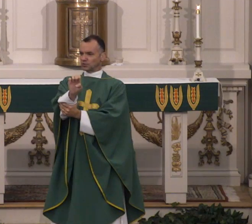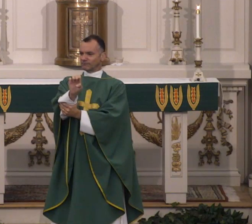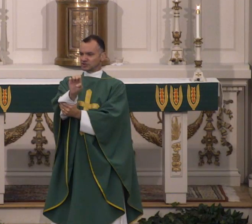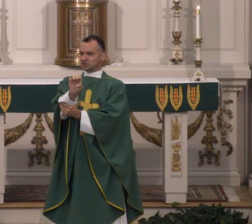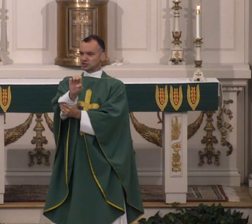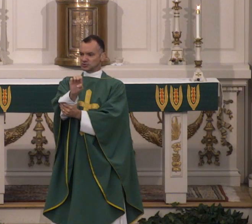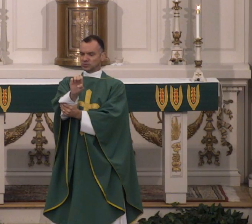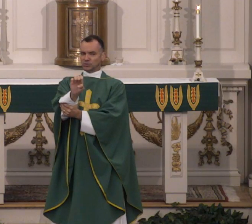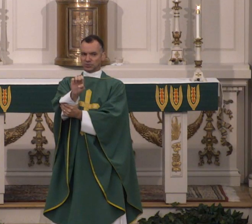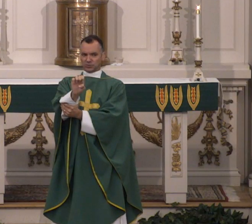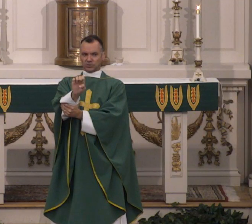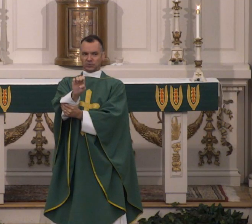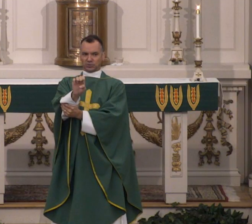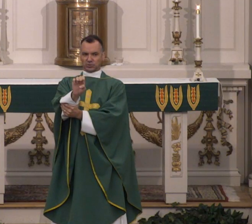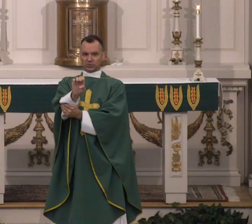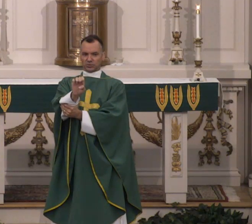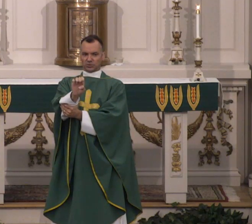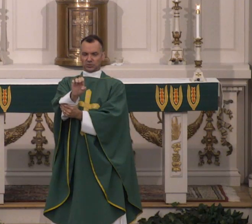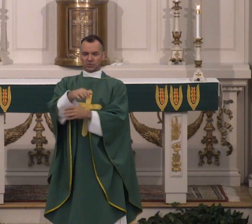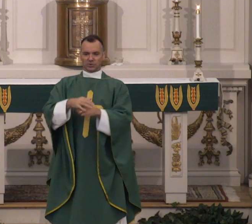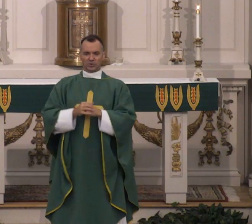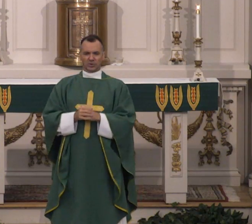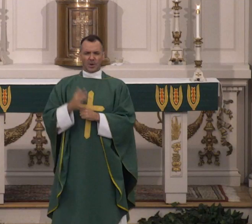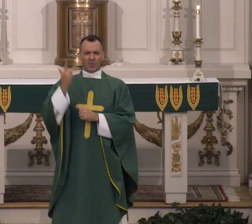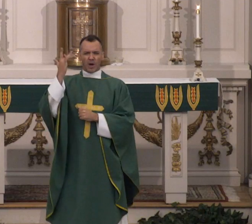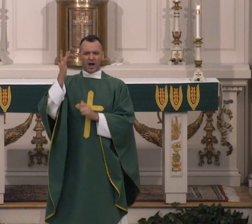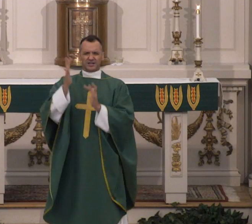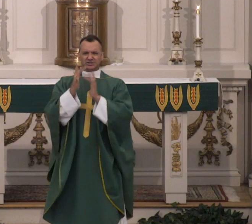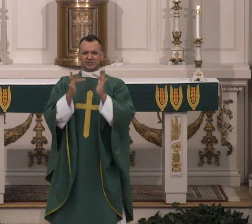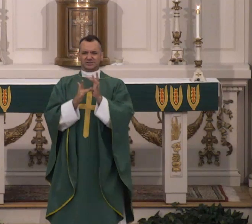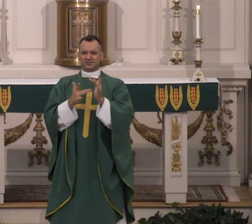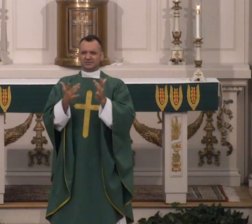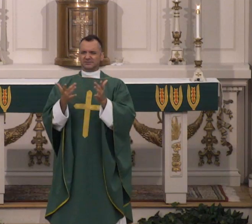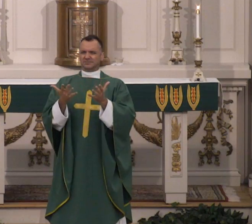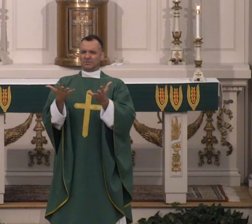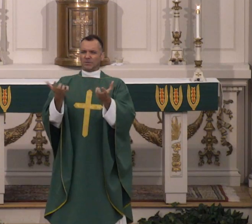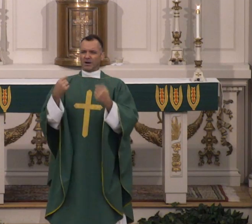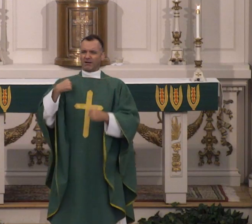And that is a virtue that he shares with us, that he gives us.